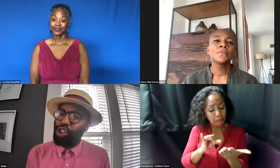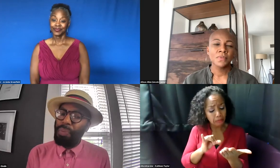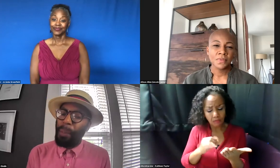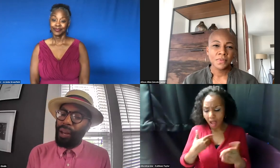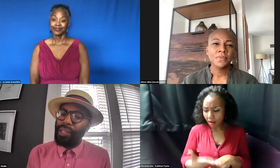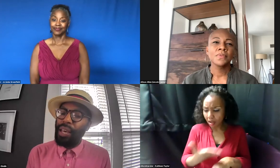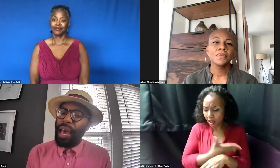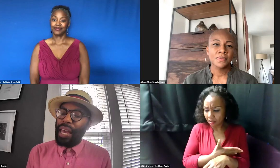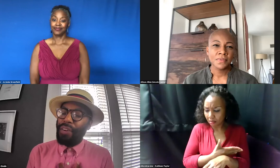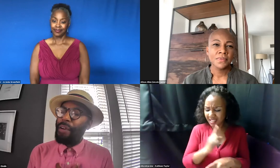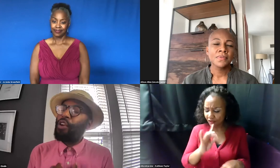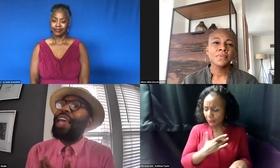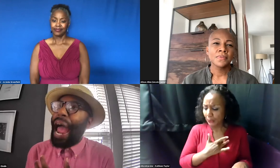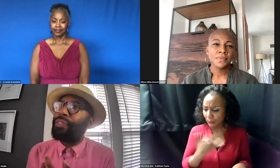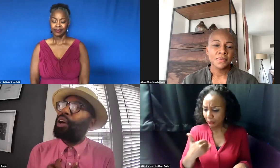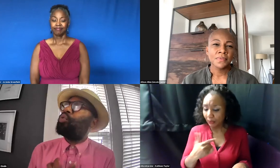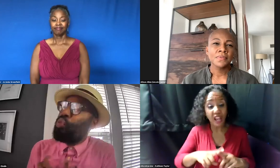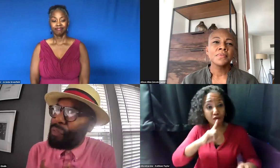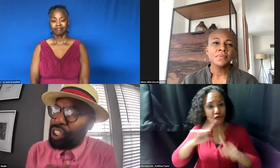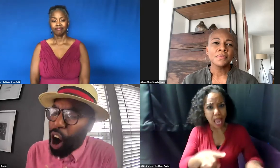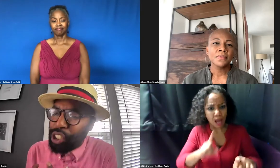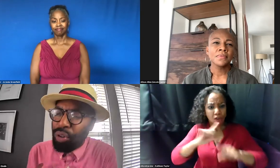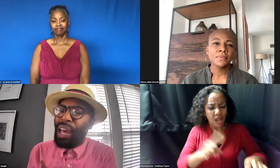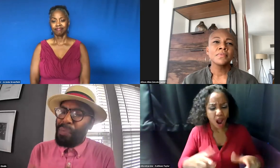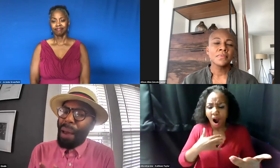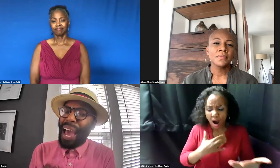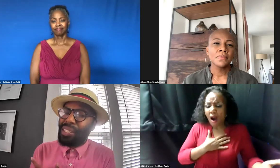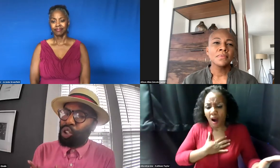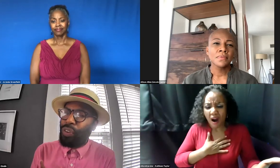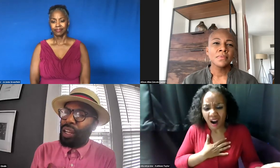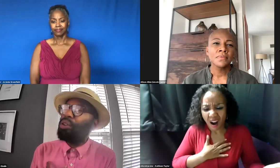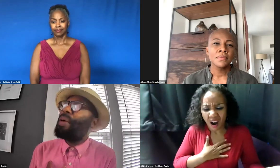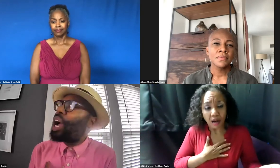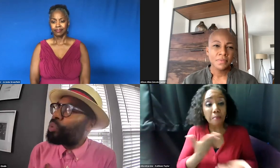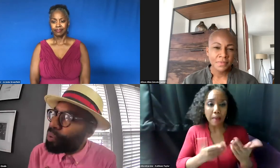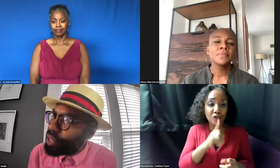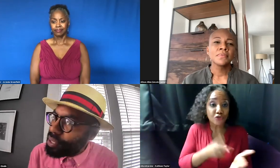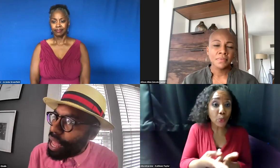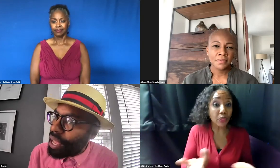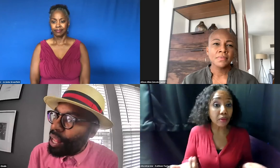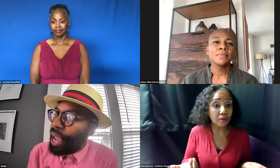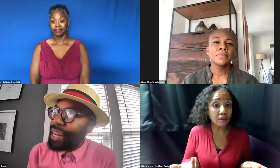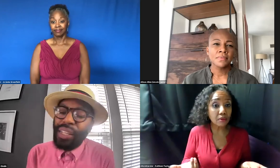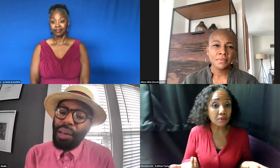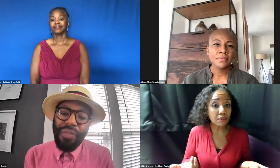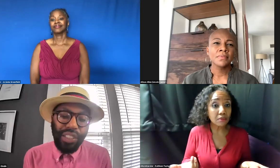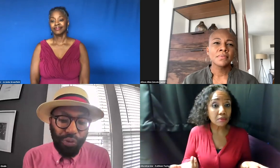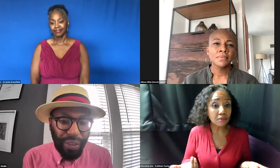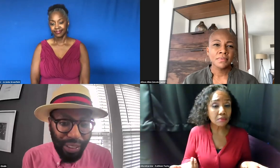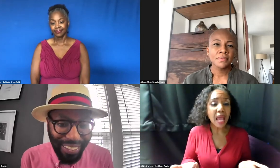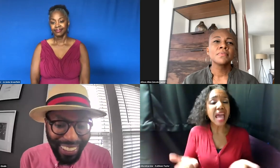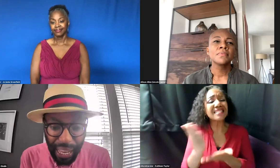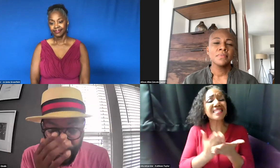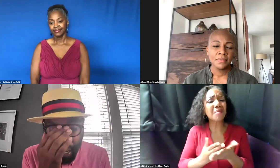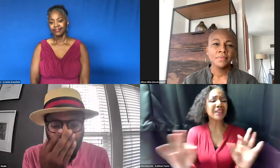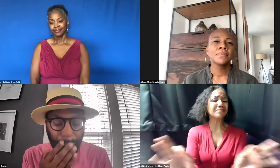that struck me in a place. Like if you're reactive, like if it jars you, probably has some truth in it. Oh my gosh, what is that? And then some of it is just